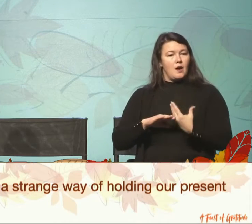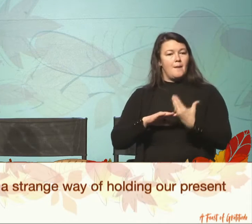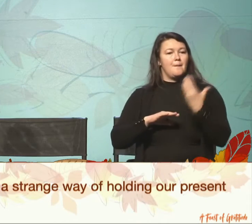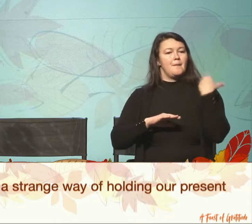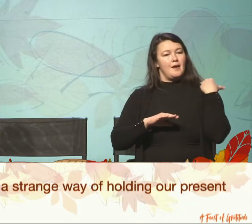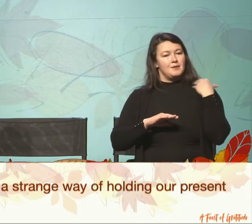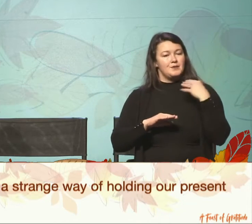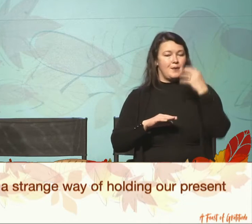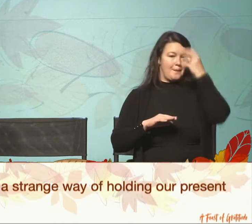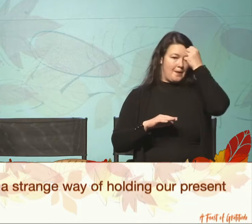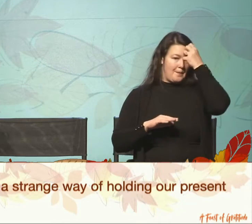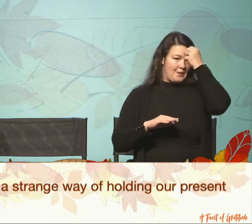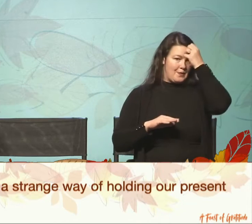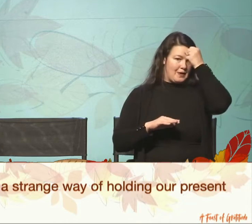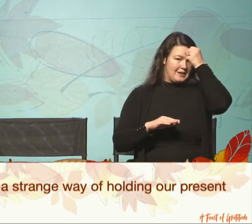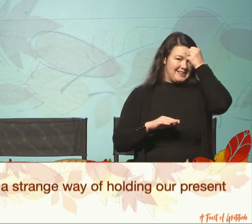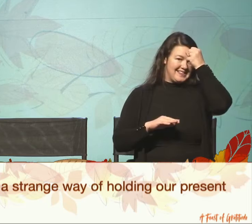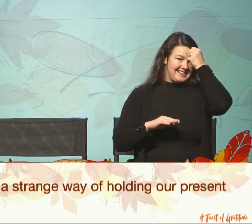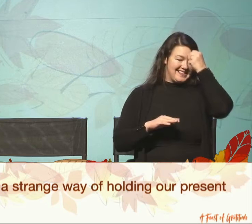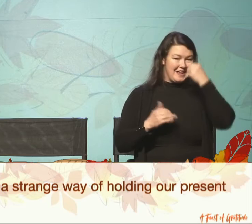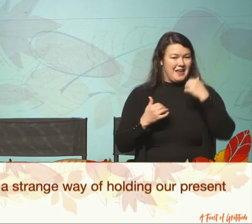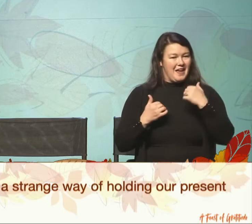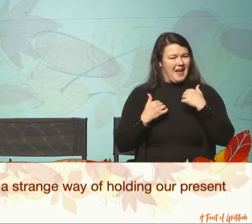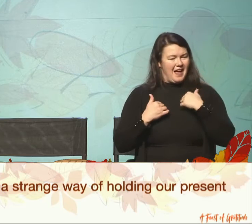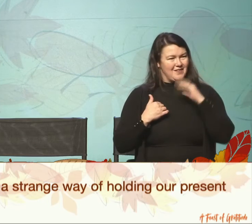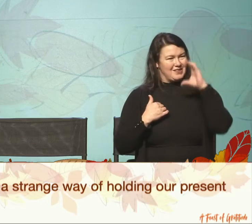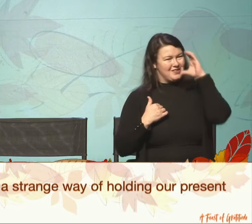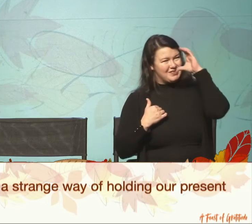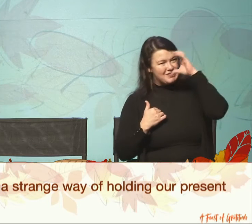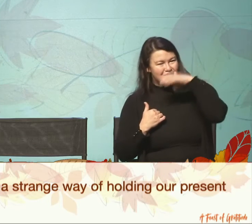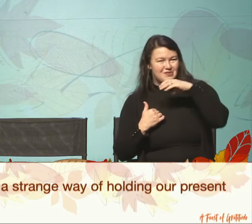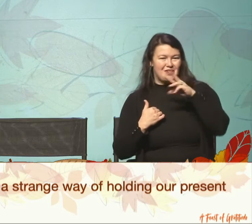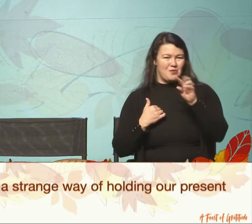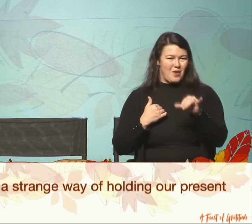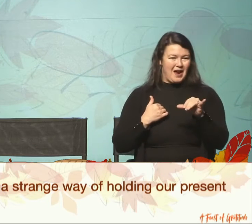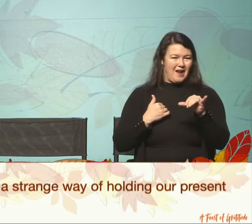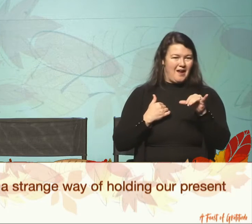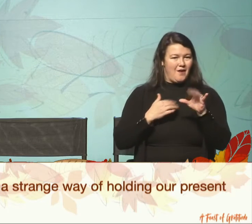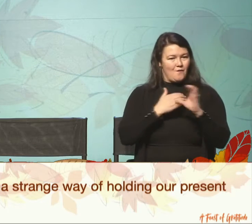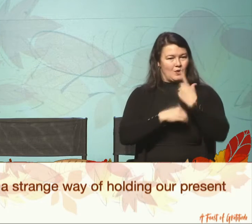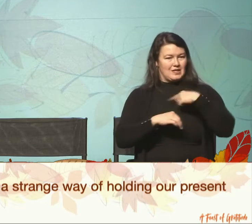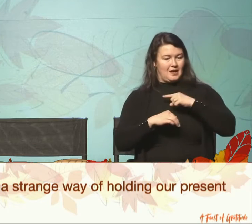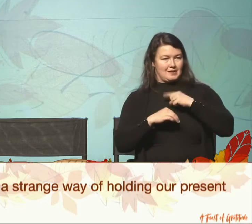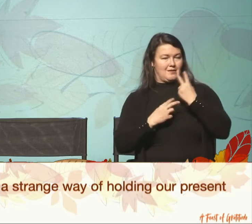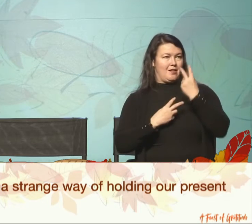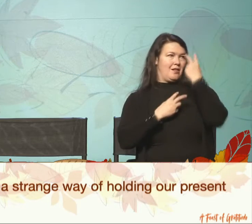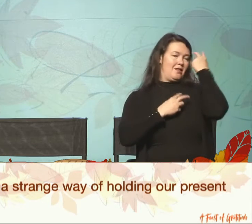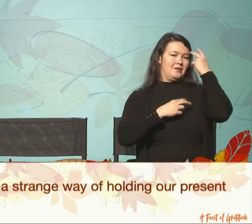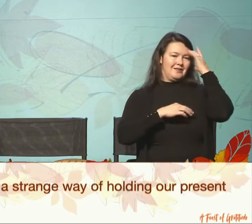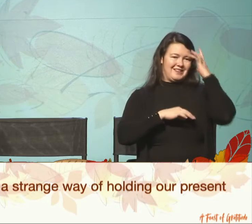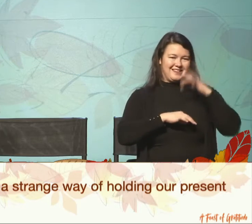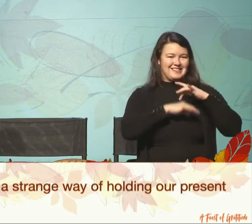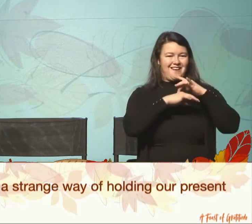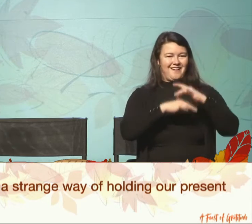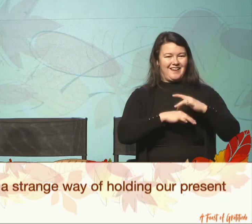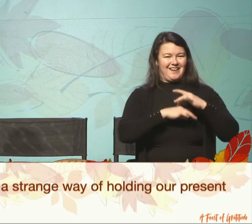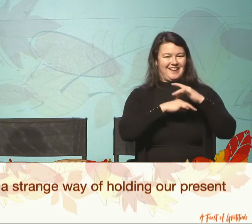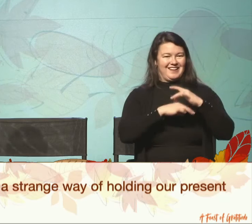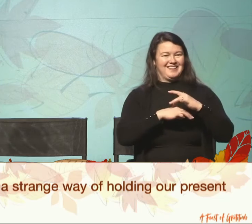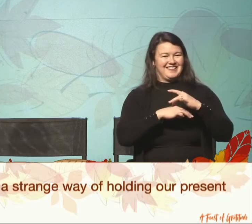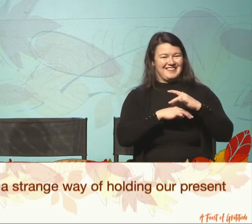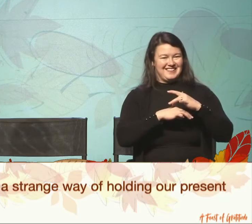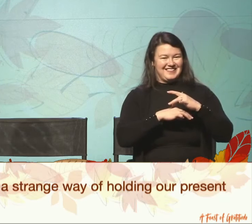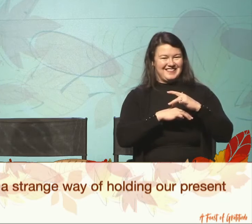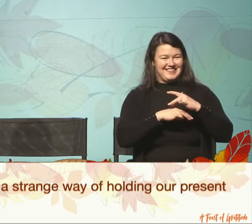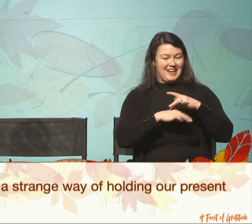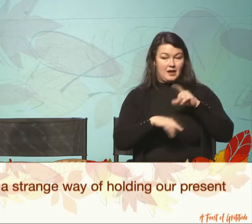have a strange way of holding our present moments hostage. Our past memories have a strange way of holding